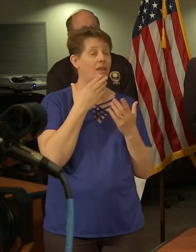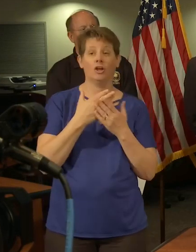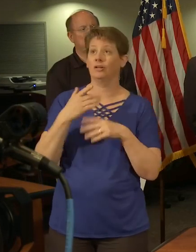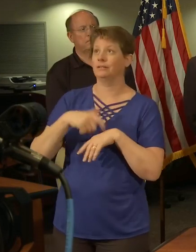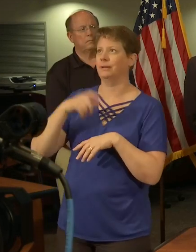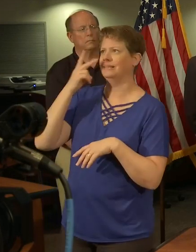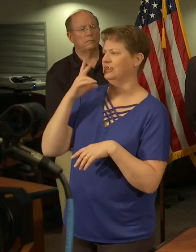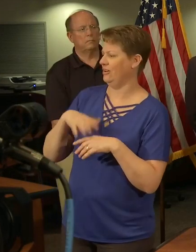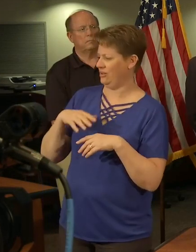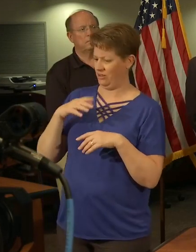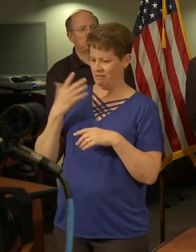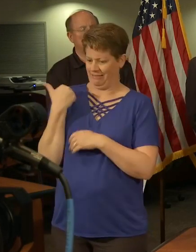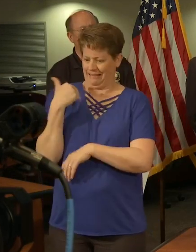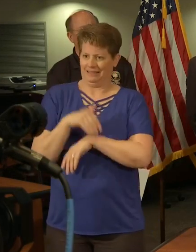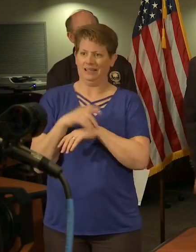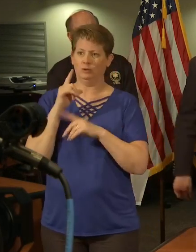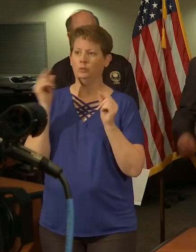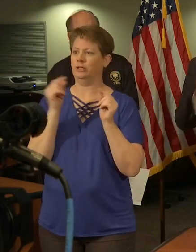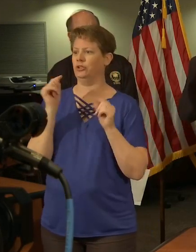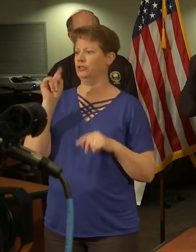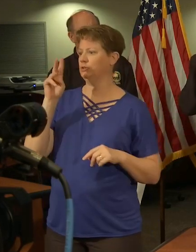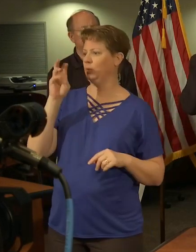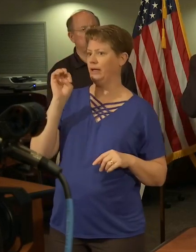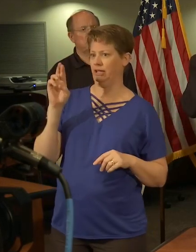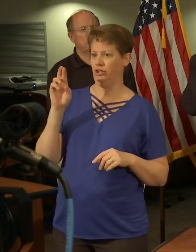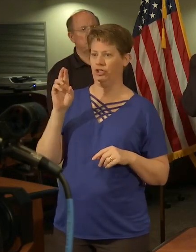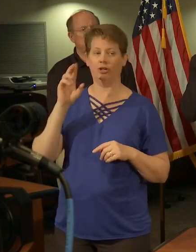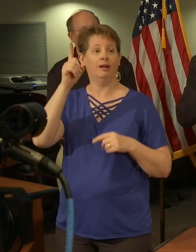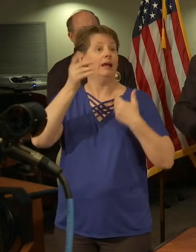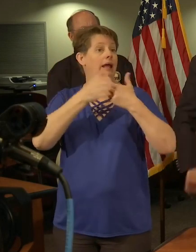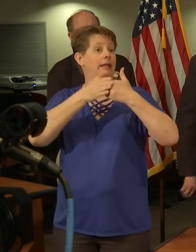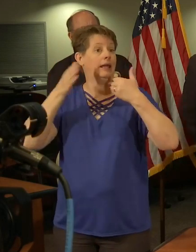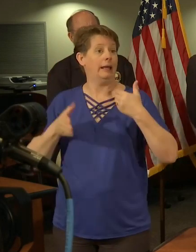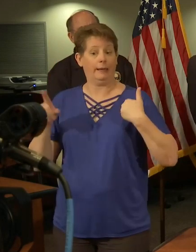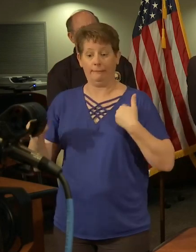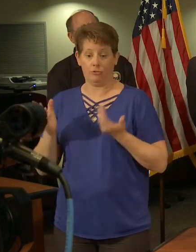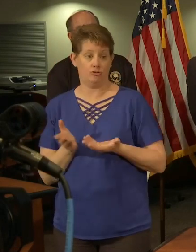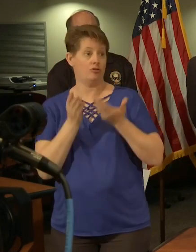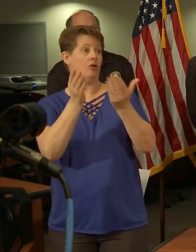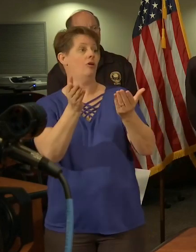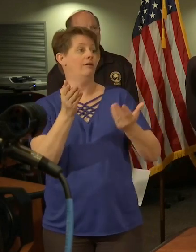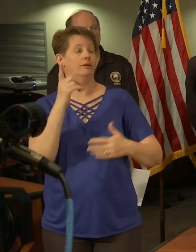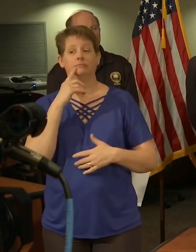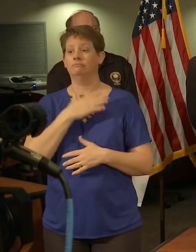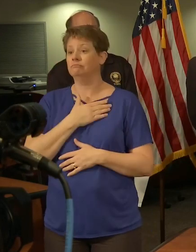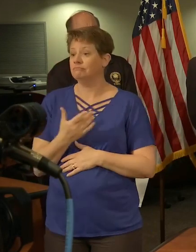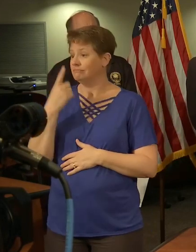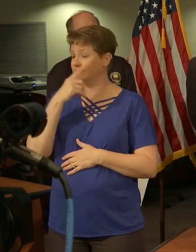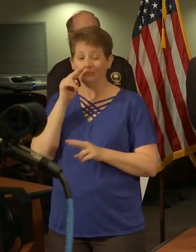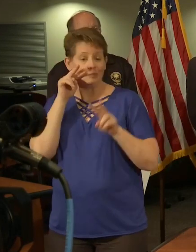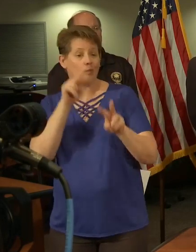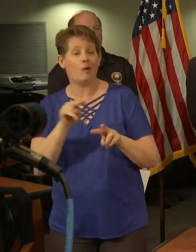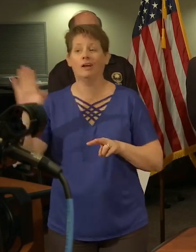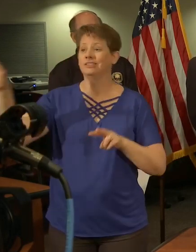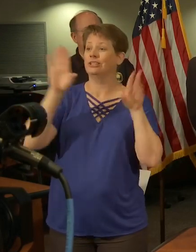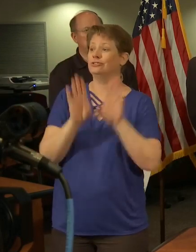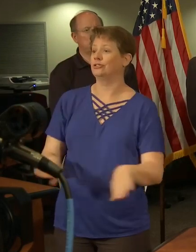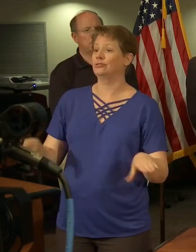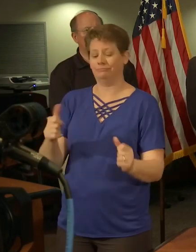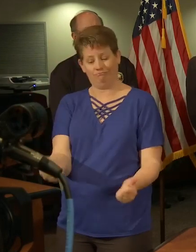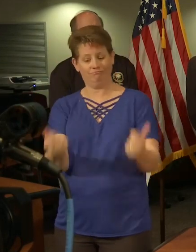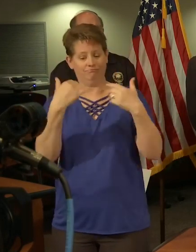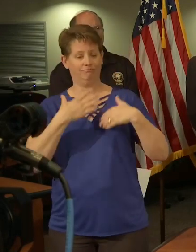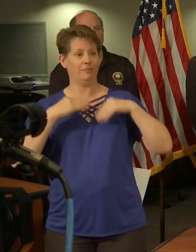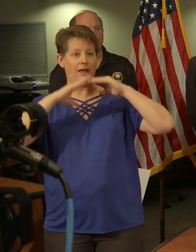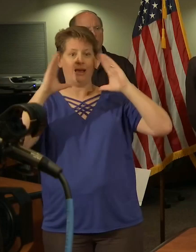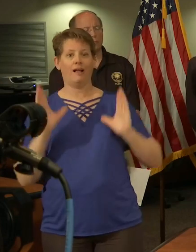I saw on Twitter last night where a friendly neighbor offered that she would watch someone's child and they could come to her